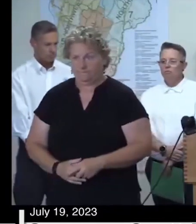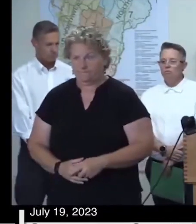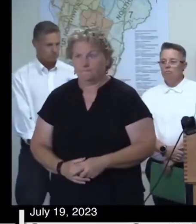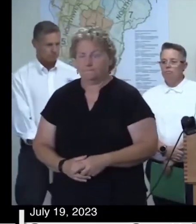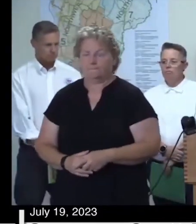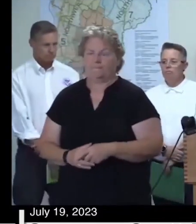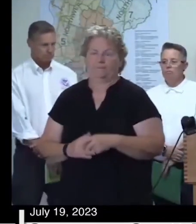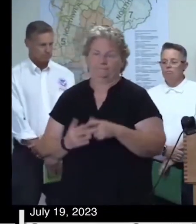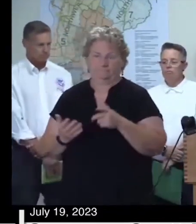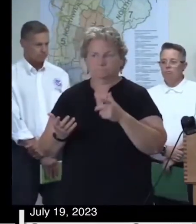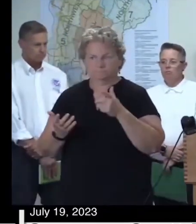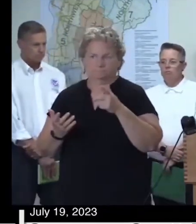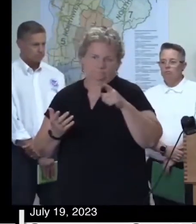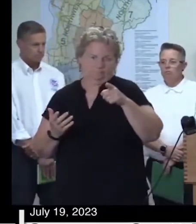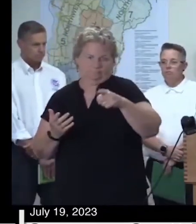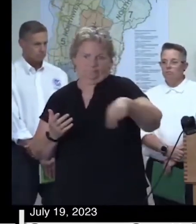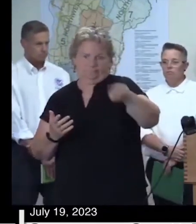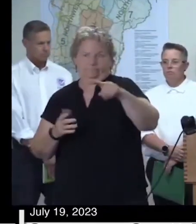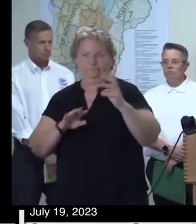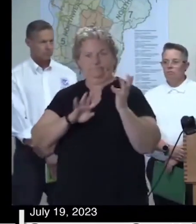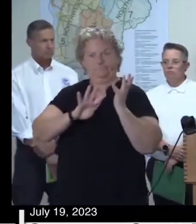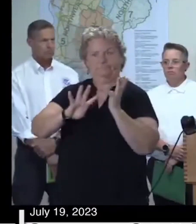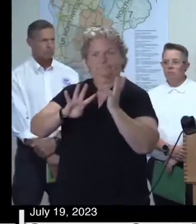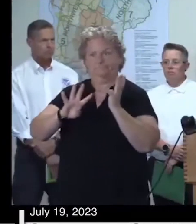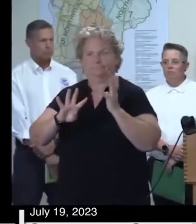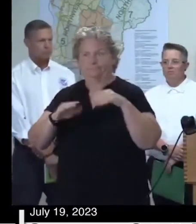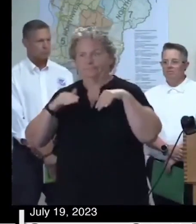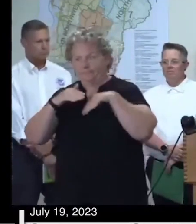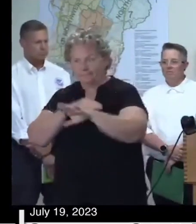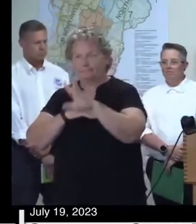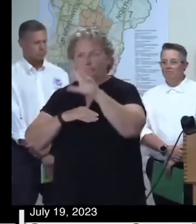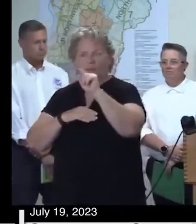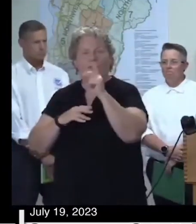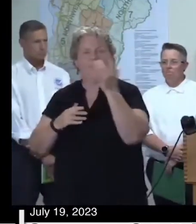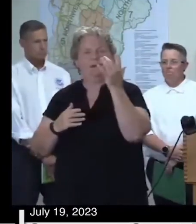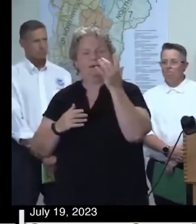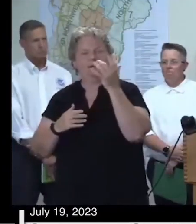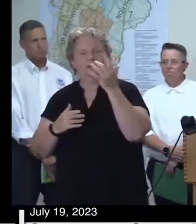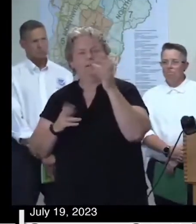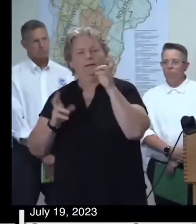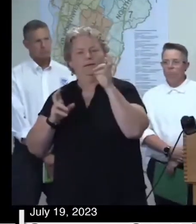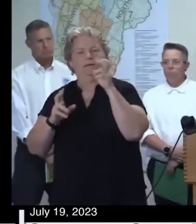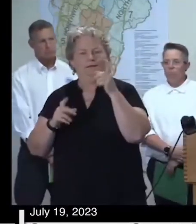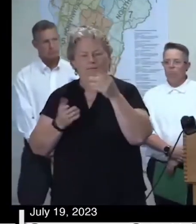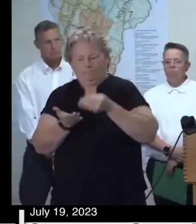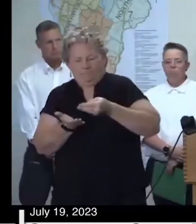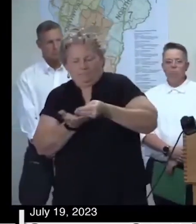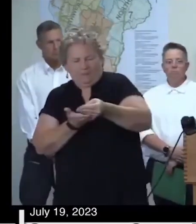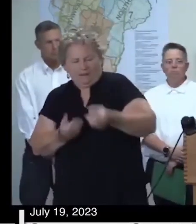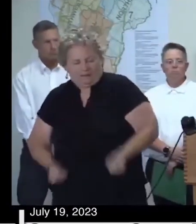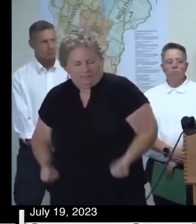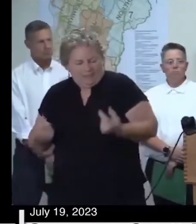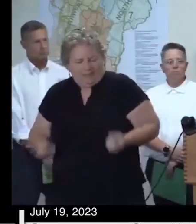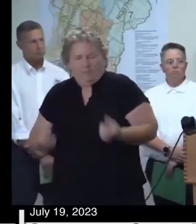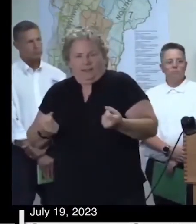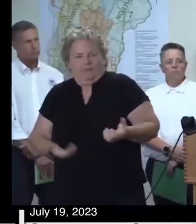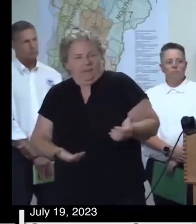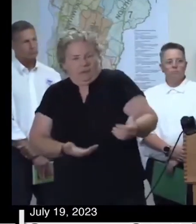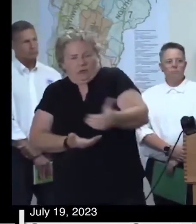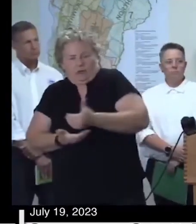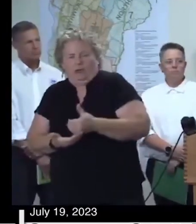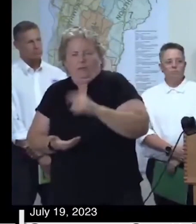soon. Are the economists working up what might be the total impact on the economy at this point? Well,